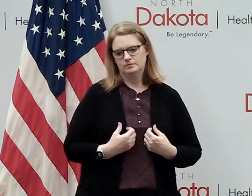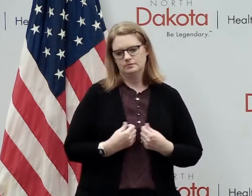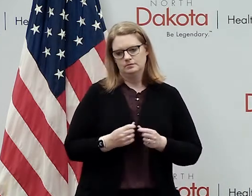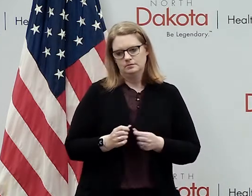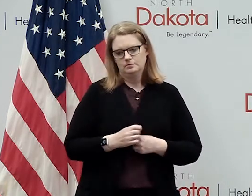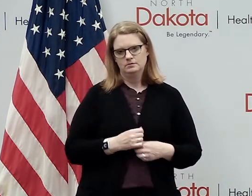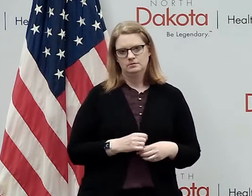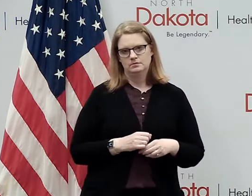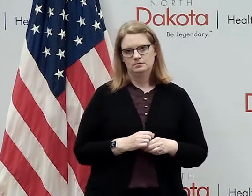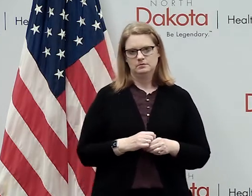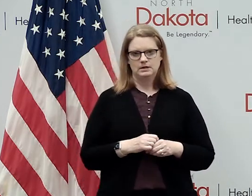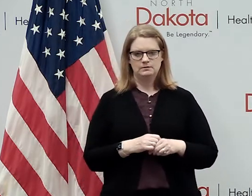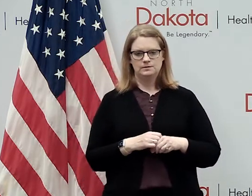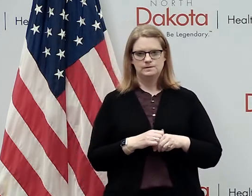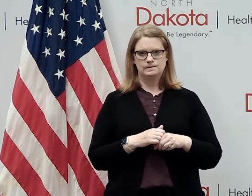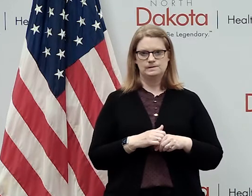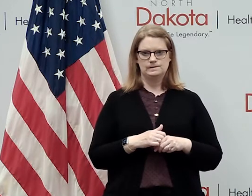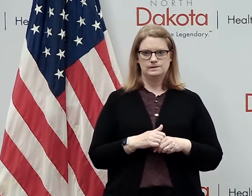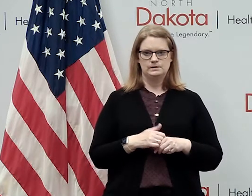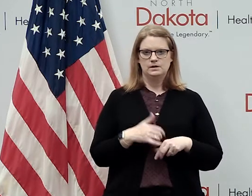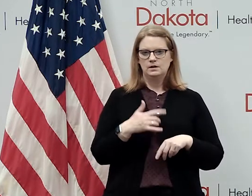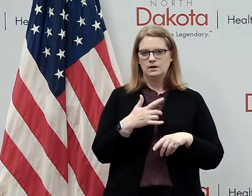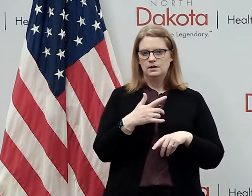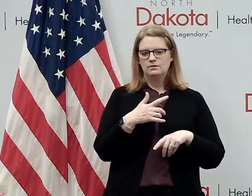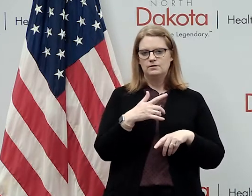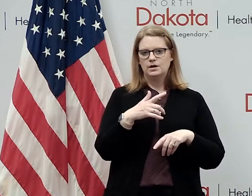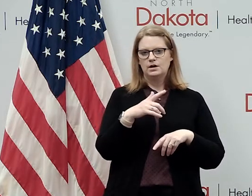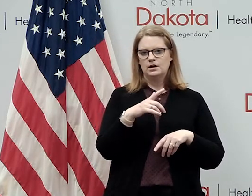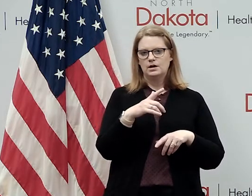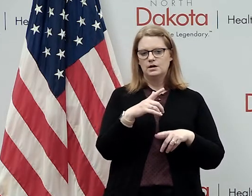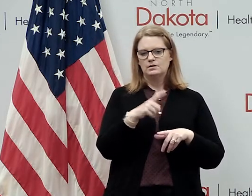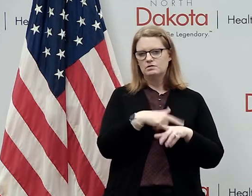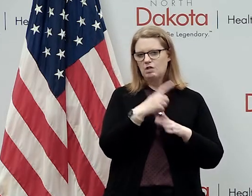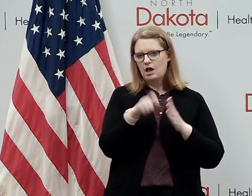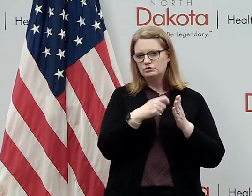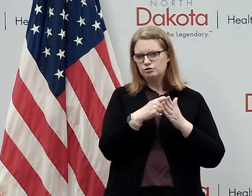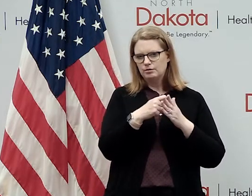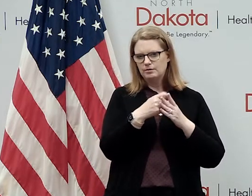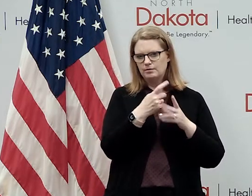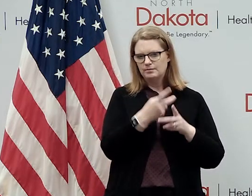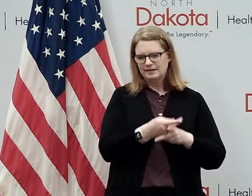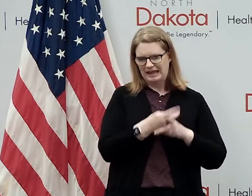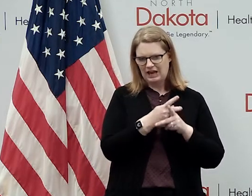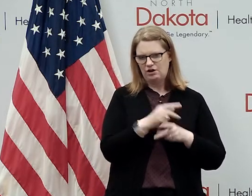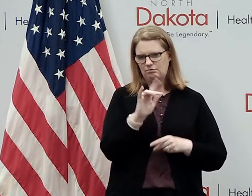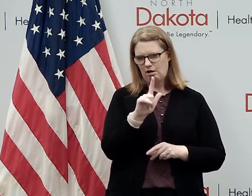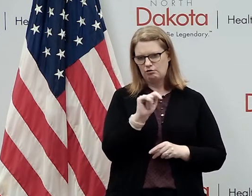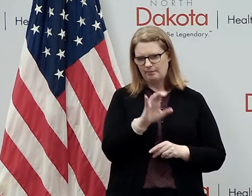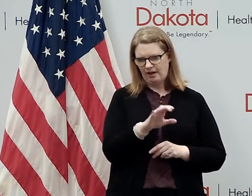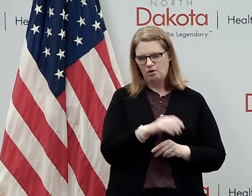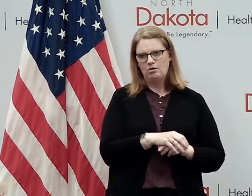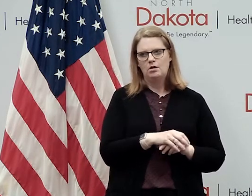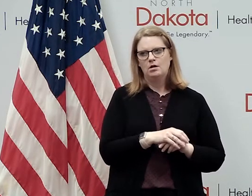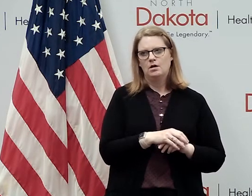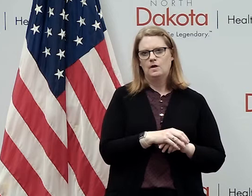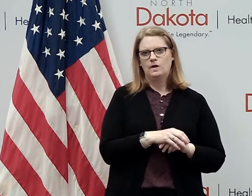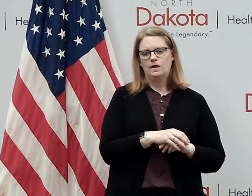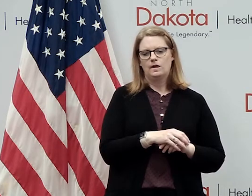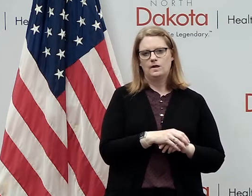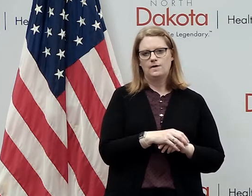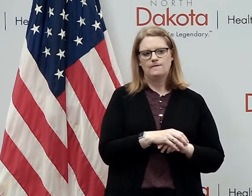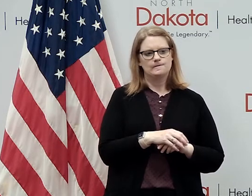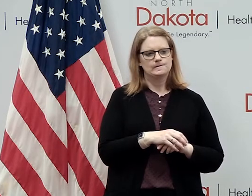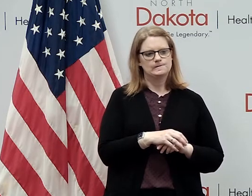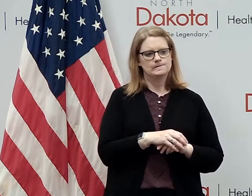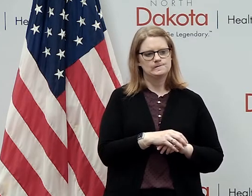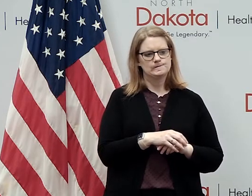From a long-term care standpoint, again, I think we want to begin as we always want to talk